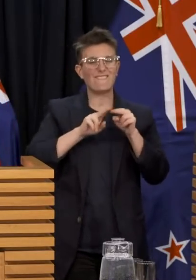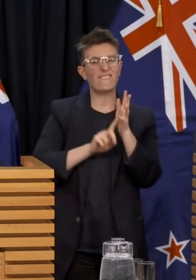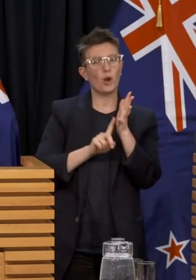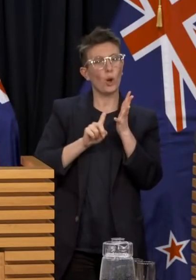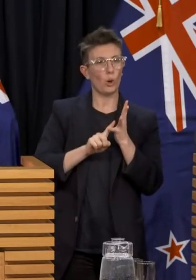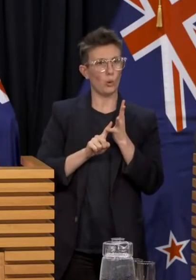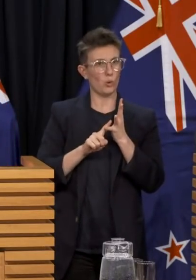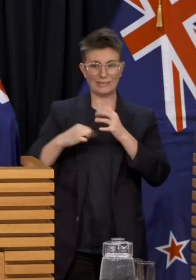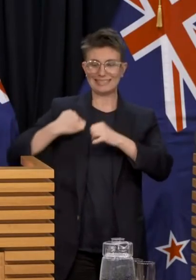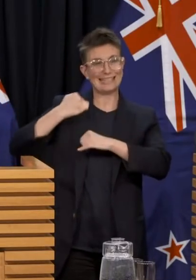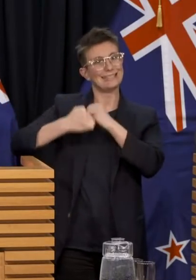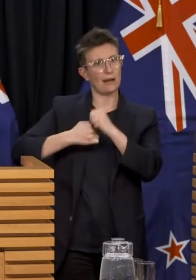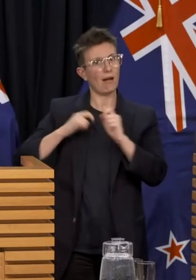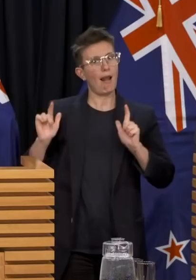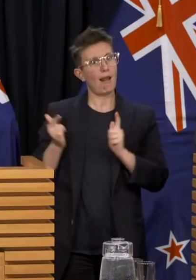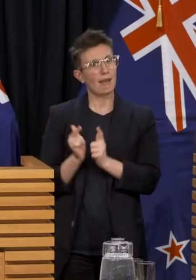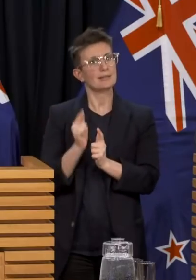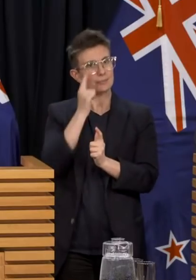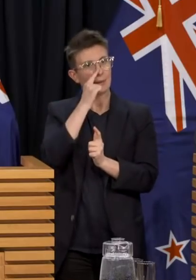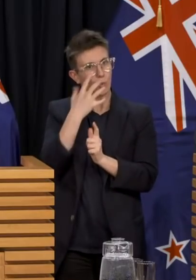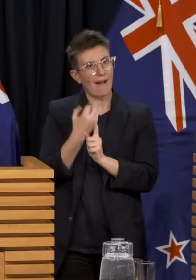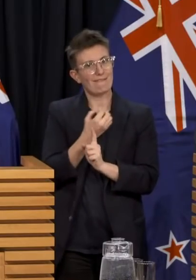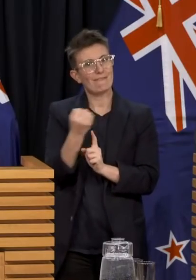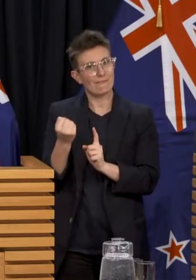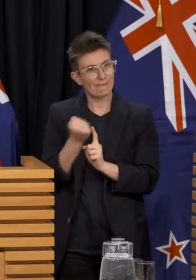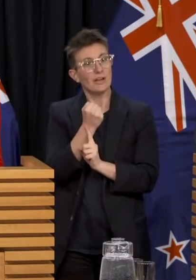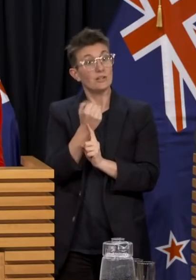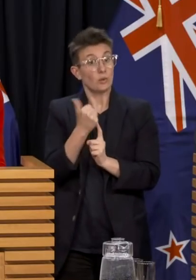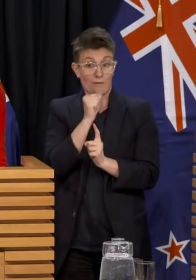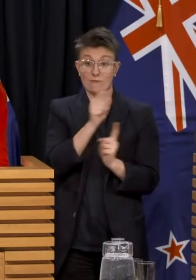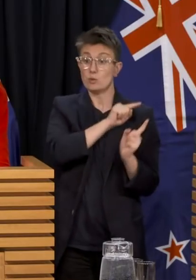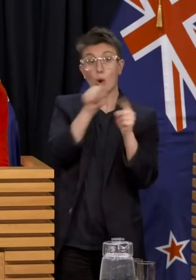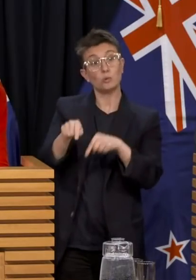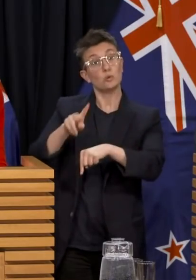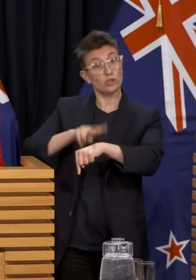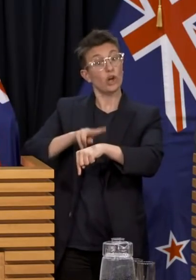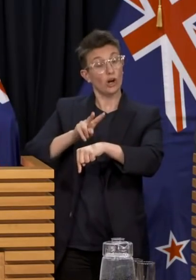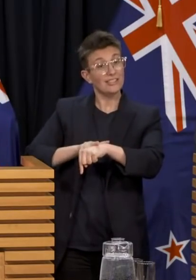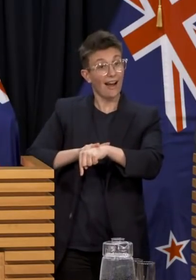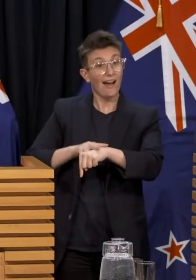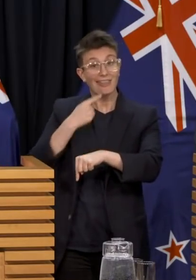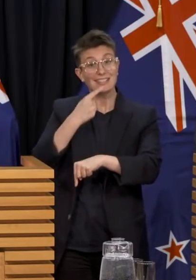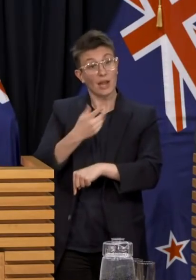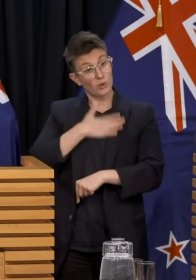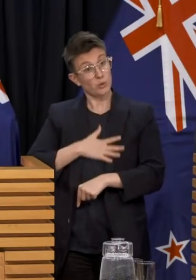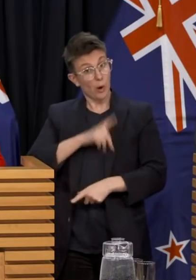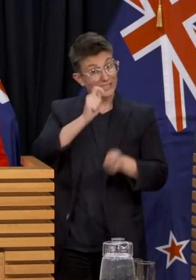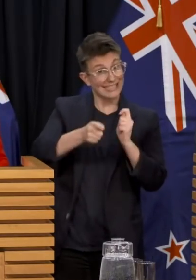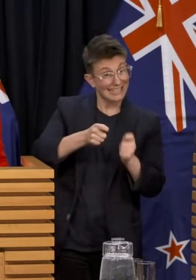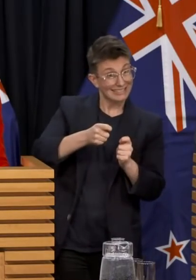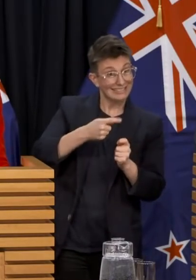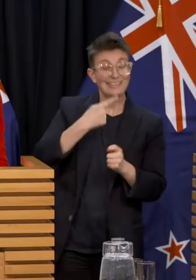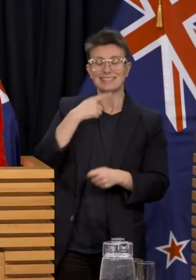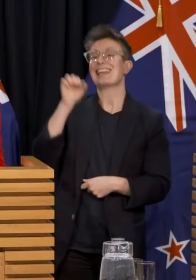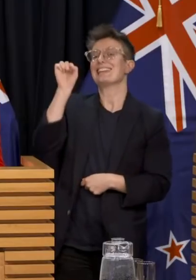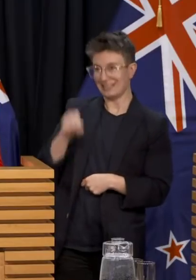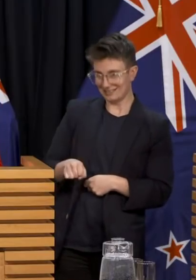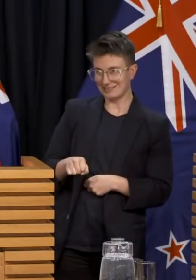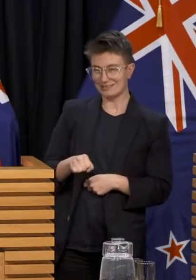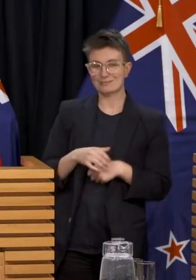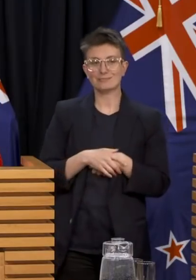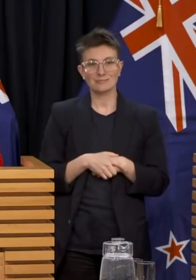to help as well. Please say yes to the test. Our flu tracker is showing lower numbers of people with flu,